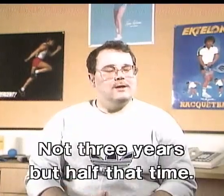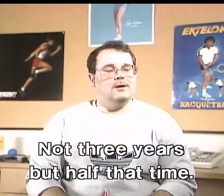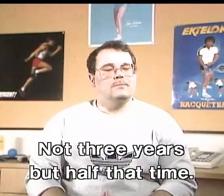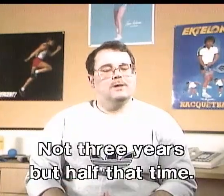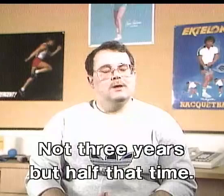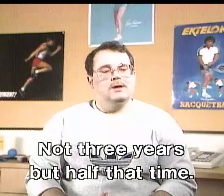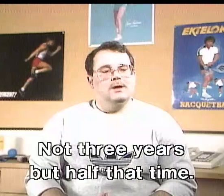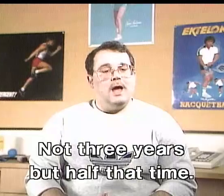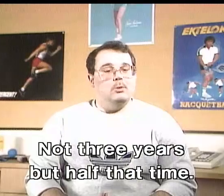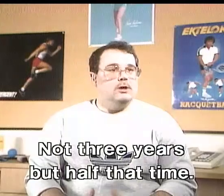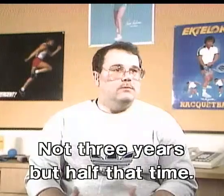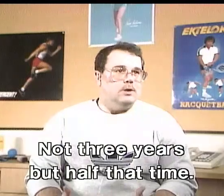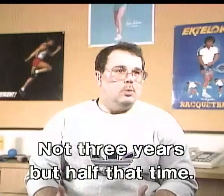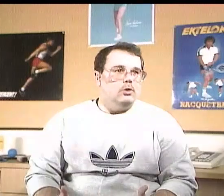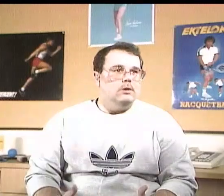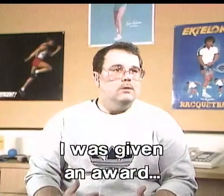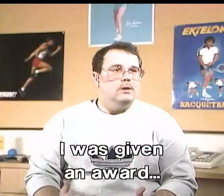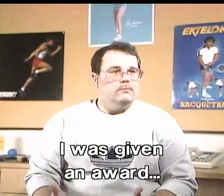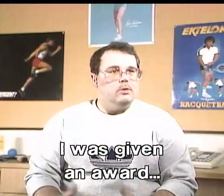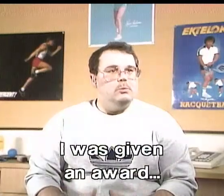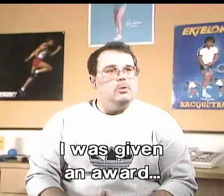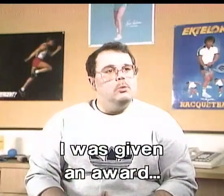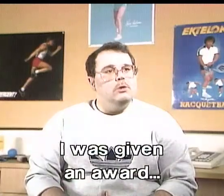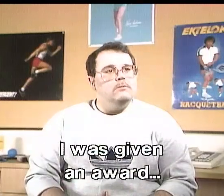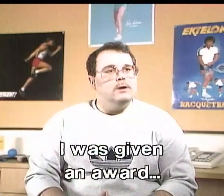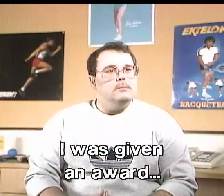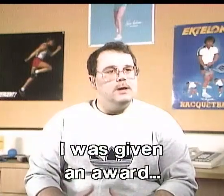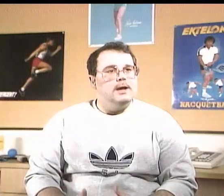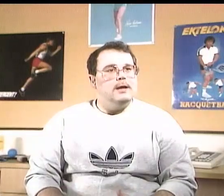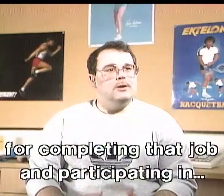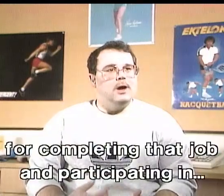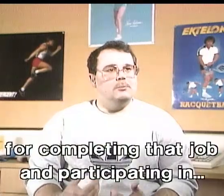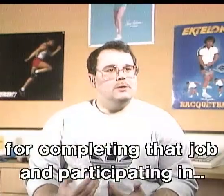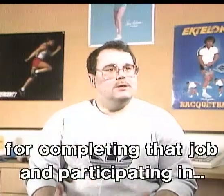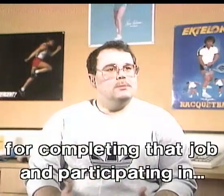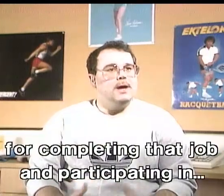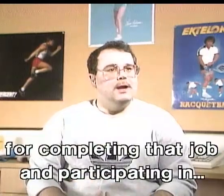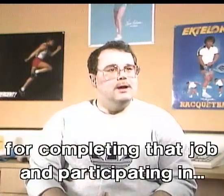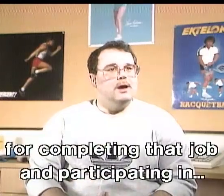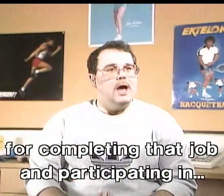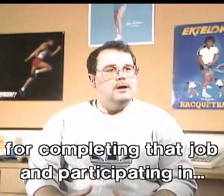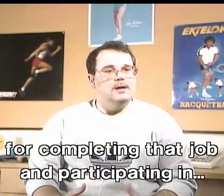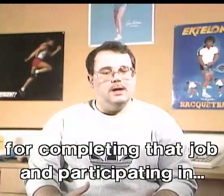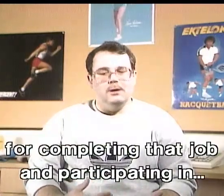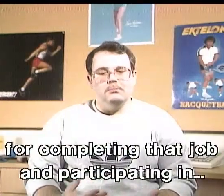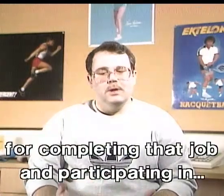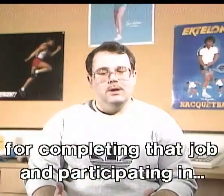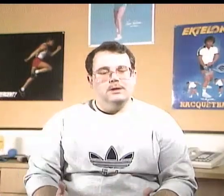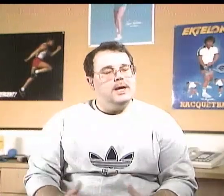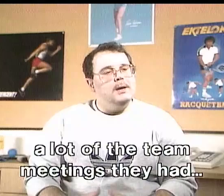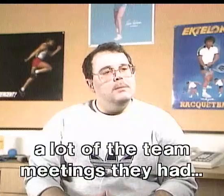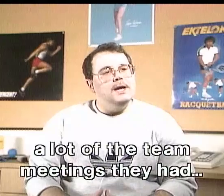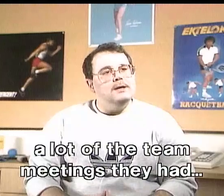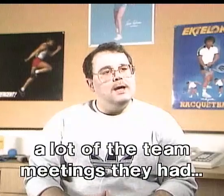time. I was given an award, an informal award for completing that job, participating in a lot of the team meetings they